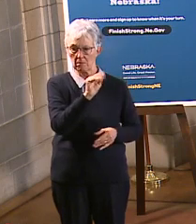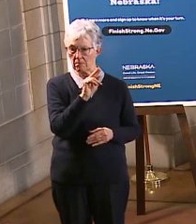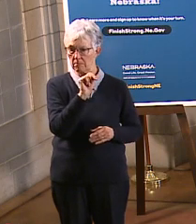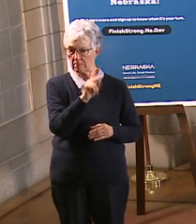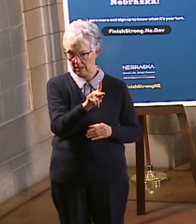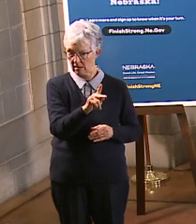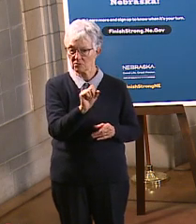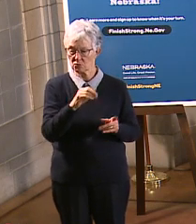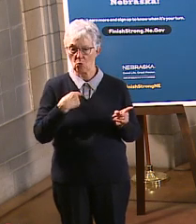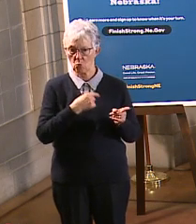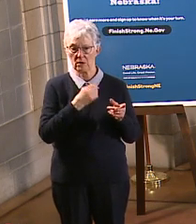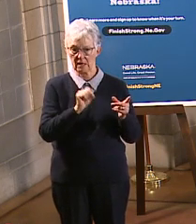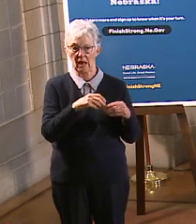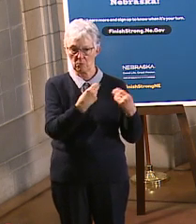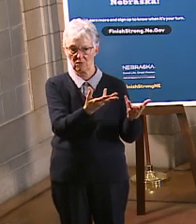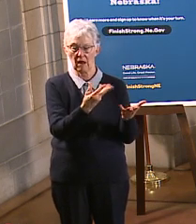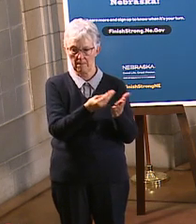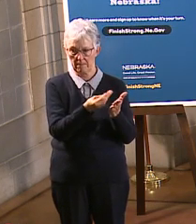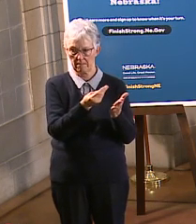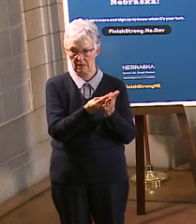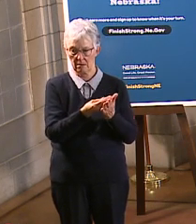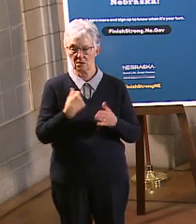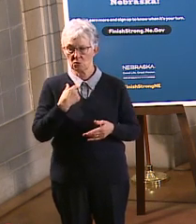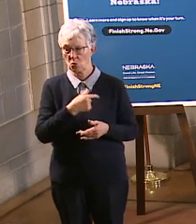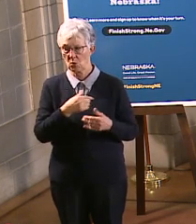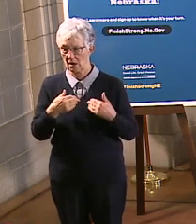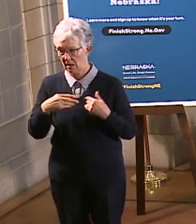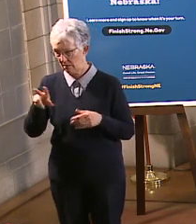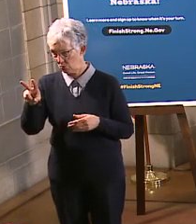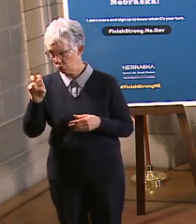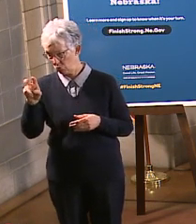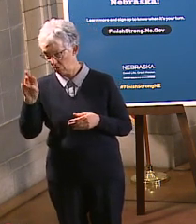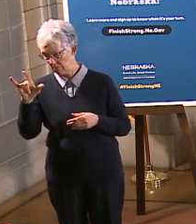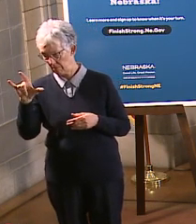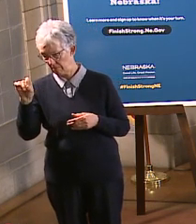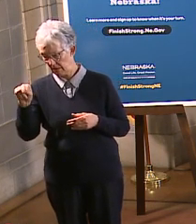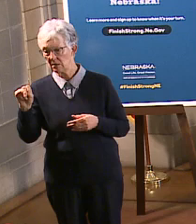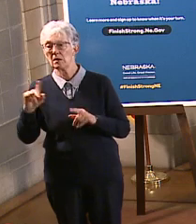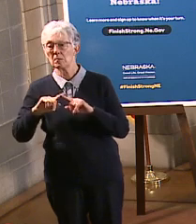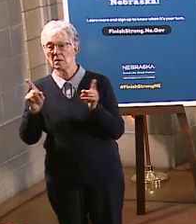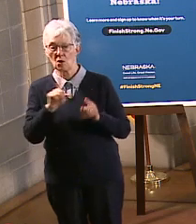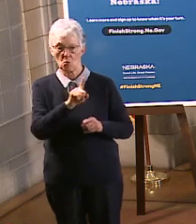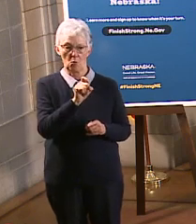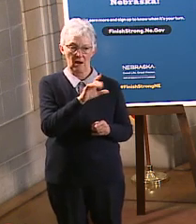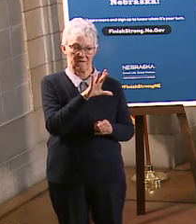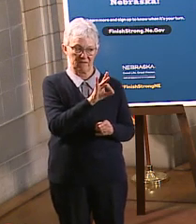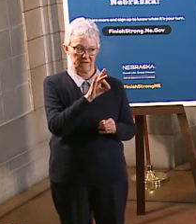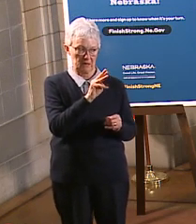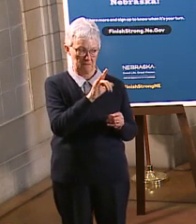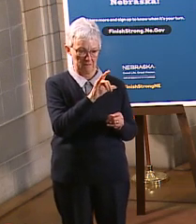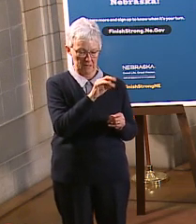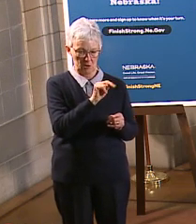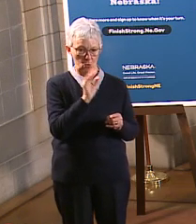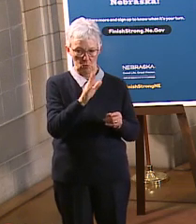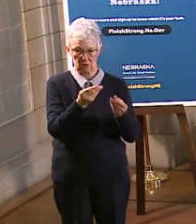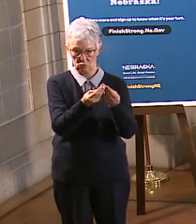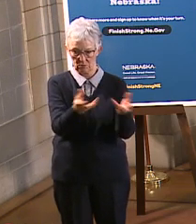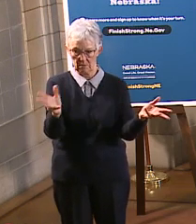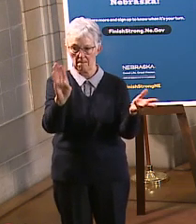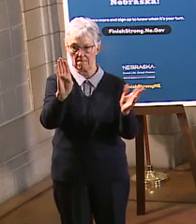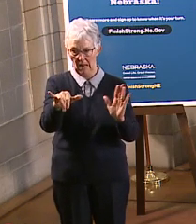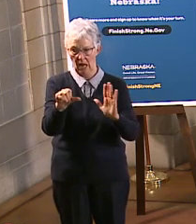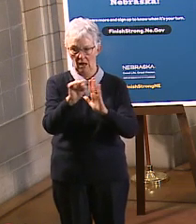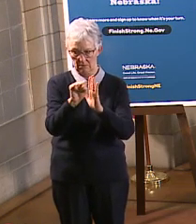with $200 million of emergency rental assistance funding, of which $158 million will be administered and distributed by the state